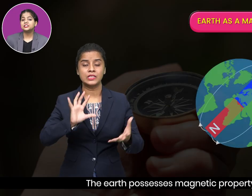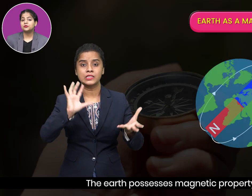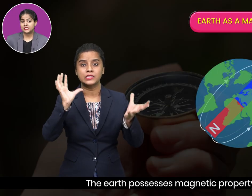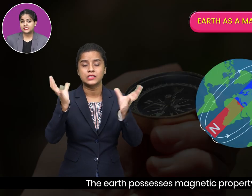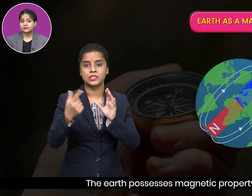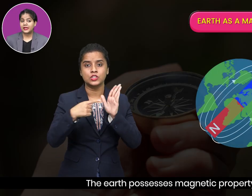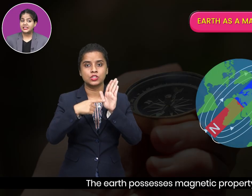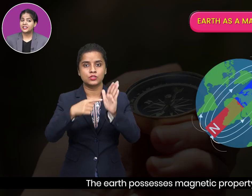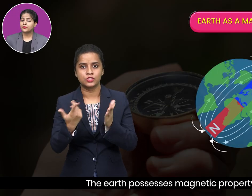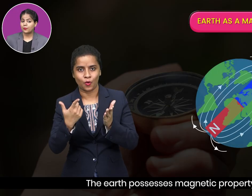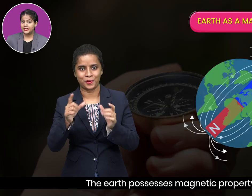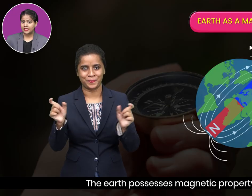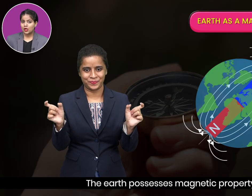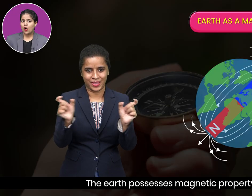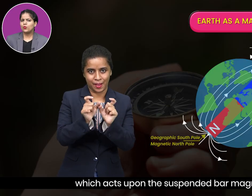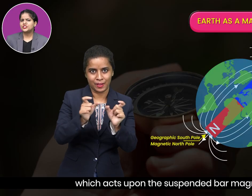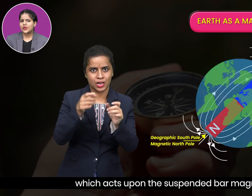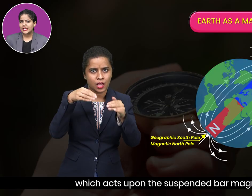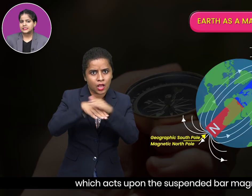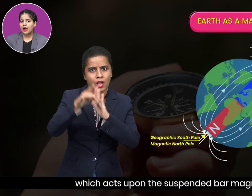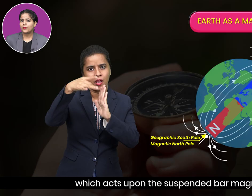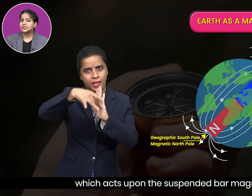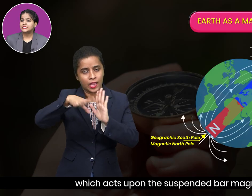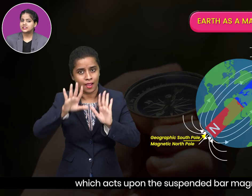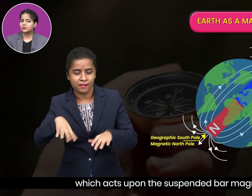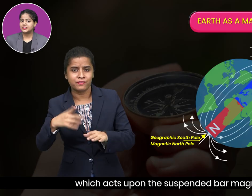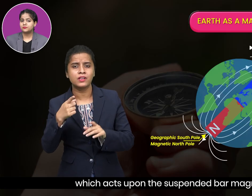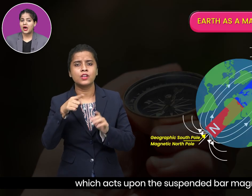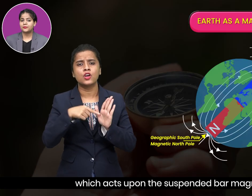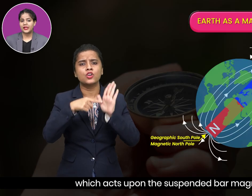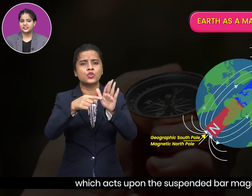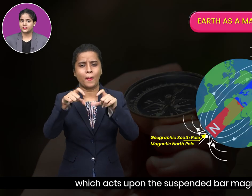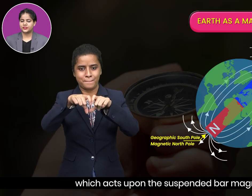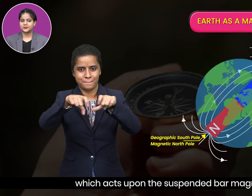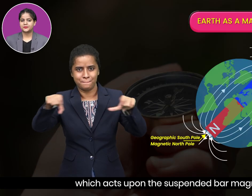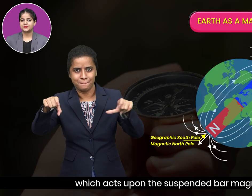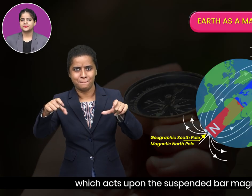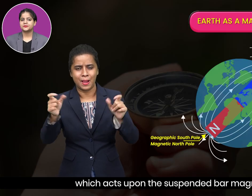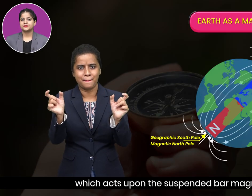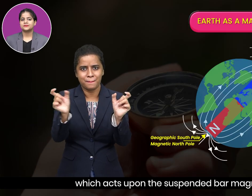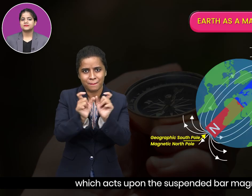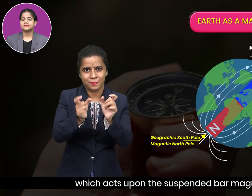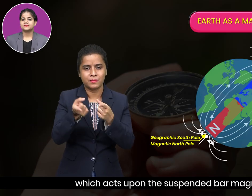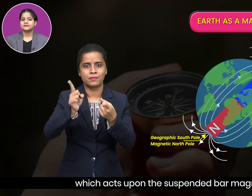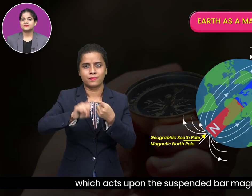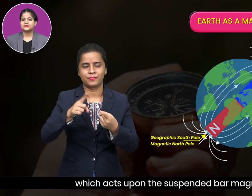The earth possesses magnetic property which acts upon the suspended bar magnet.